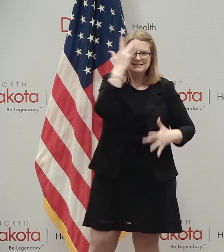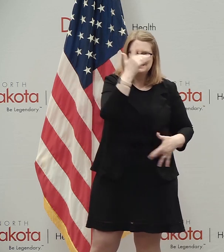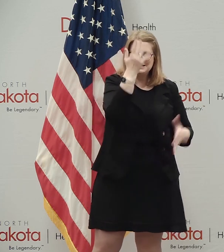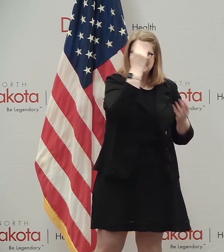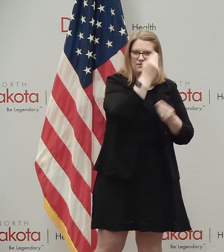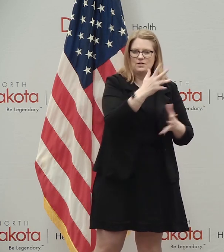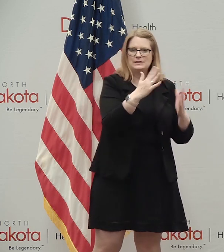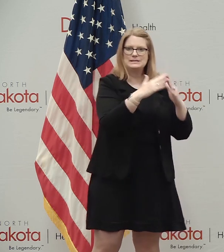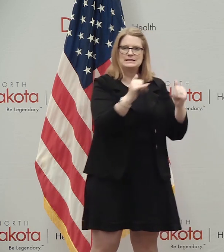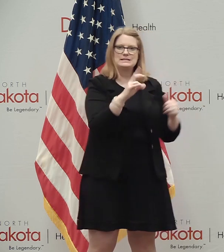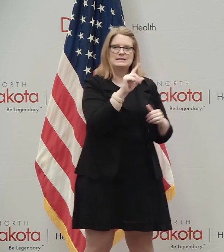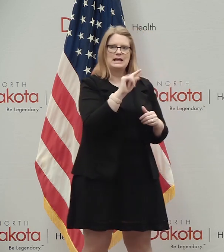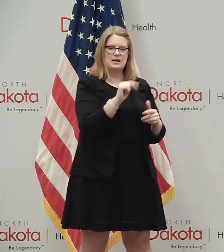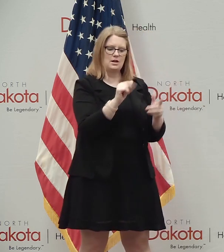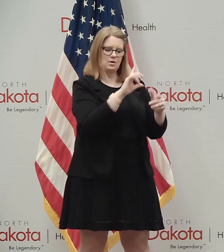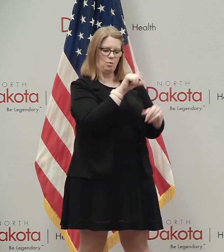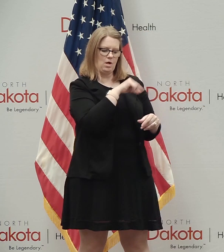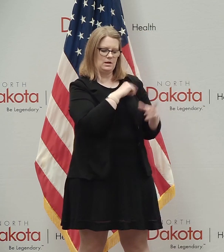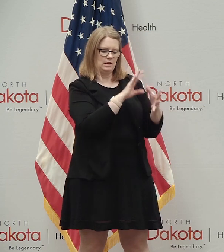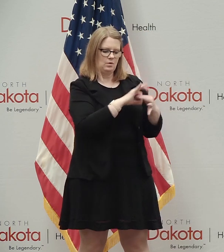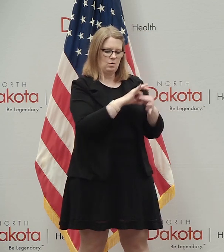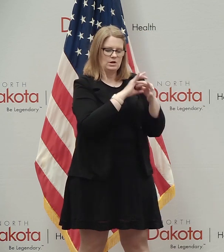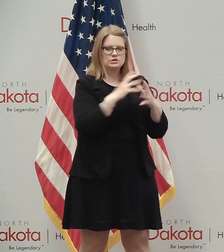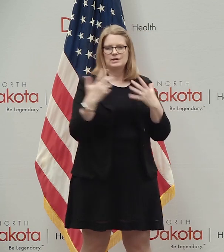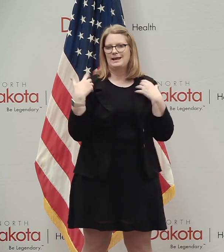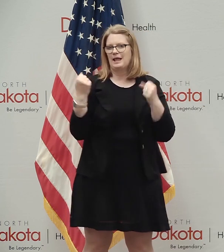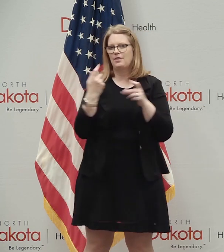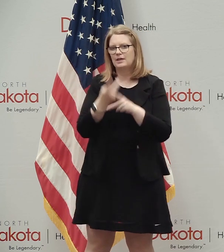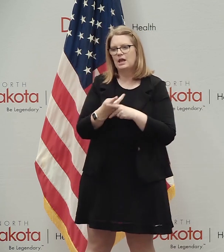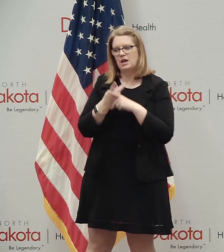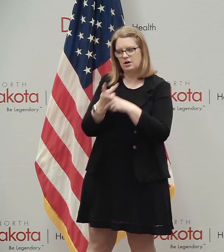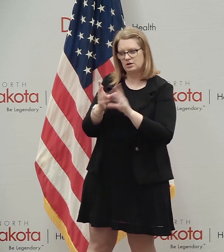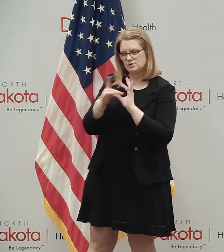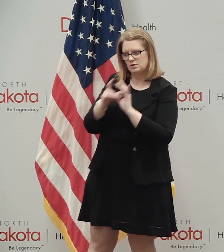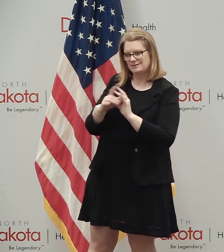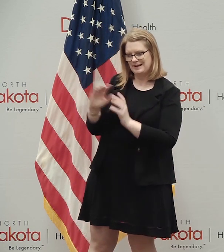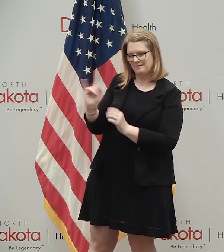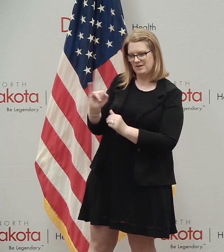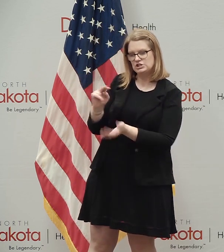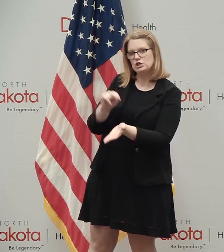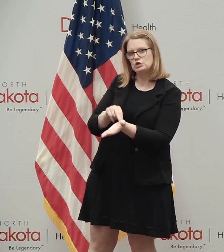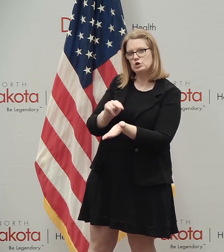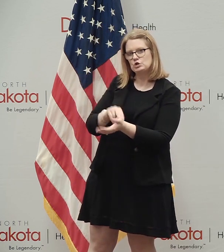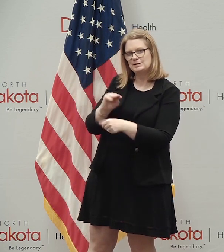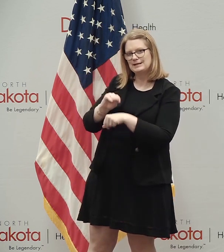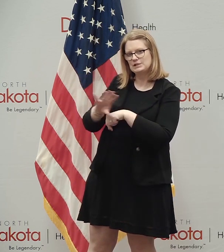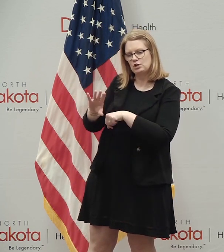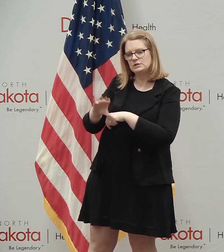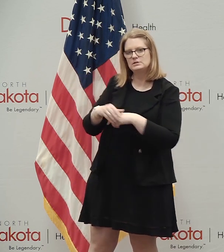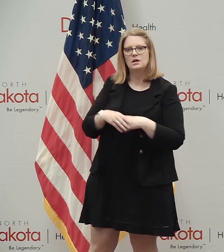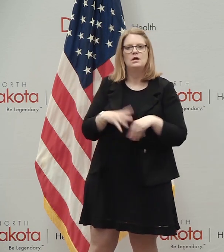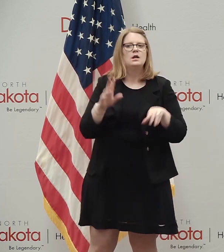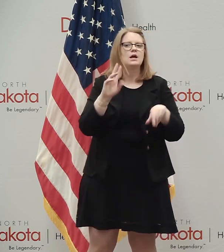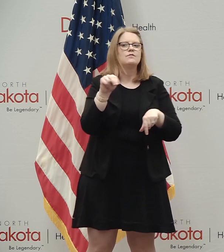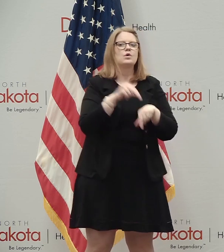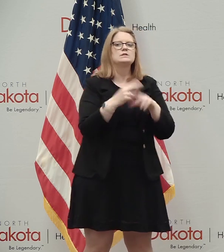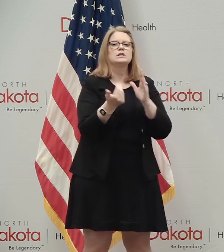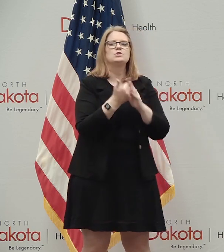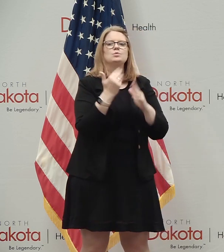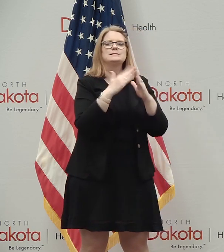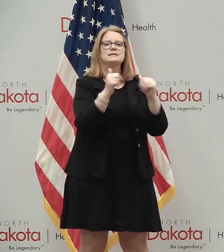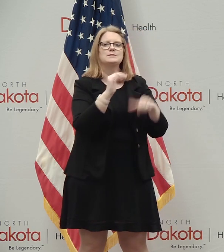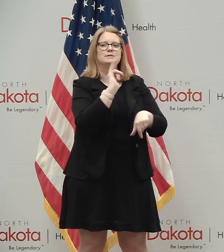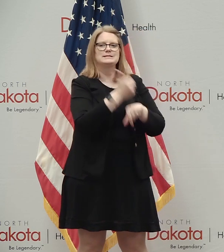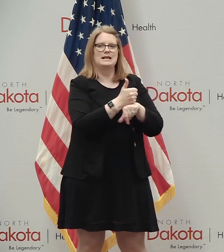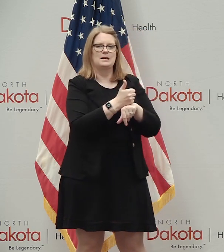Information System Data Quality Coordinators, Healthcare Associated Infection Nurse Consultants, and of course the new system we're putting in